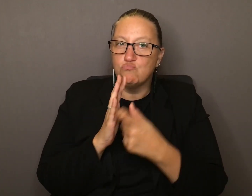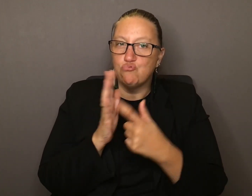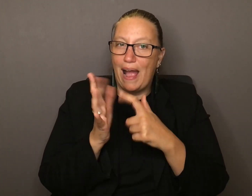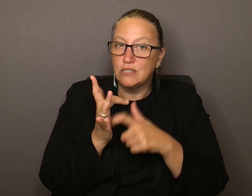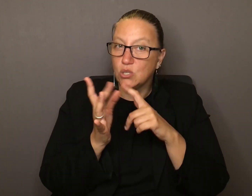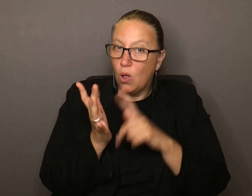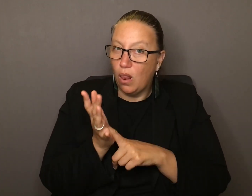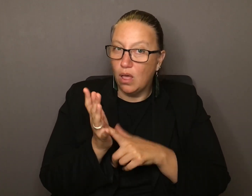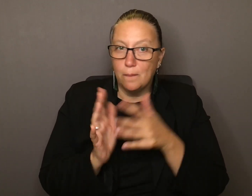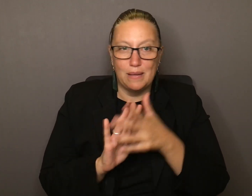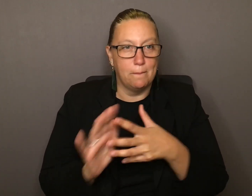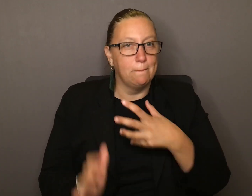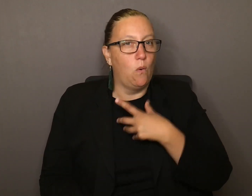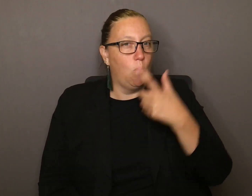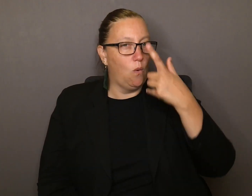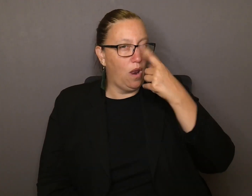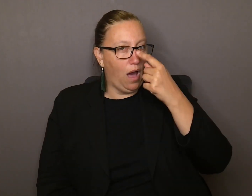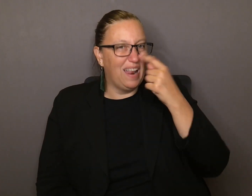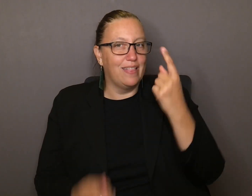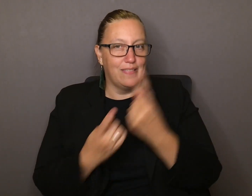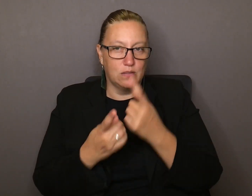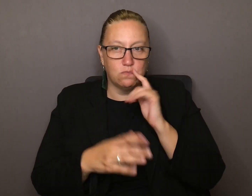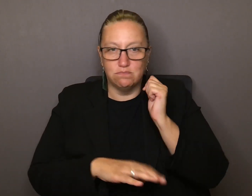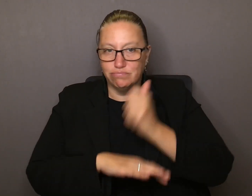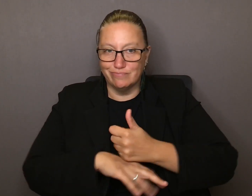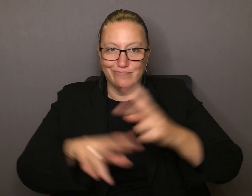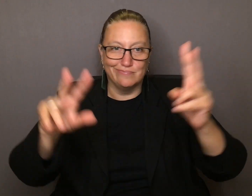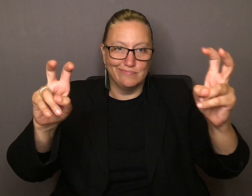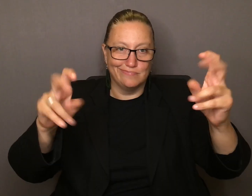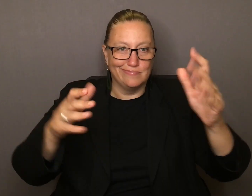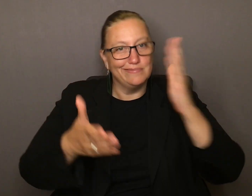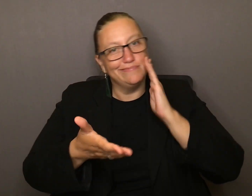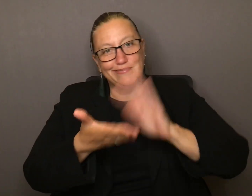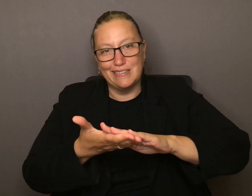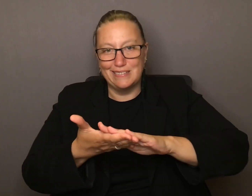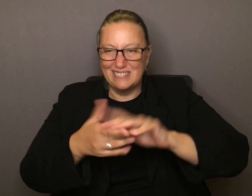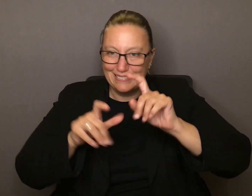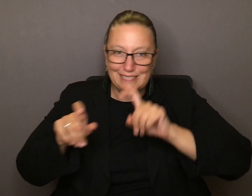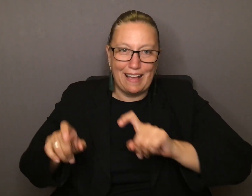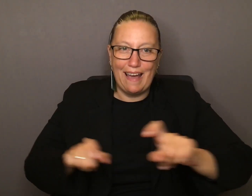likely that things will be implemented and stick. So thank you again.